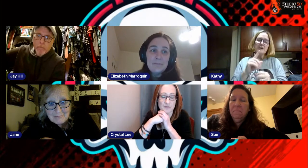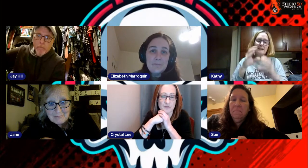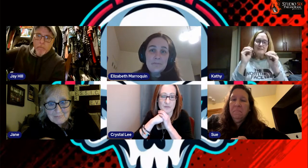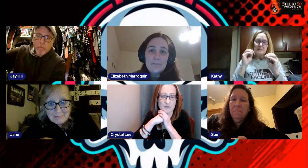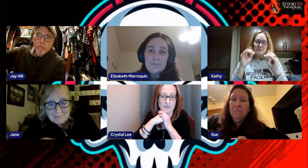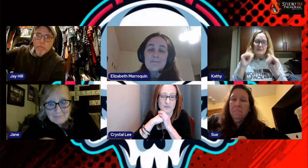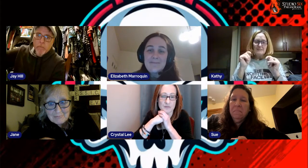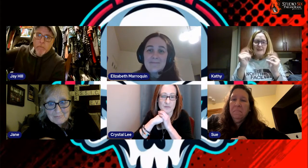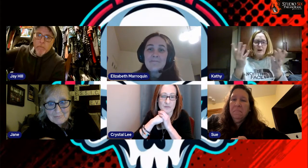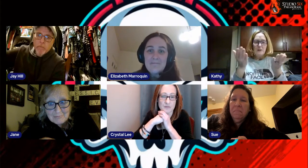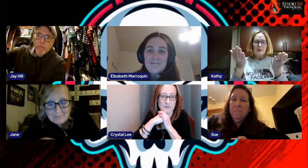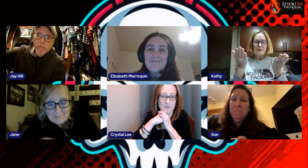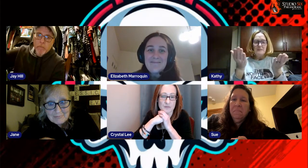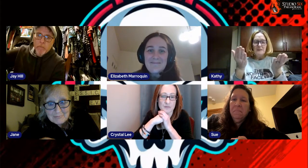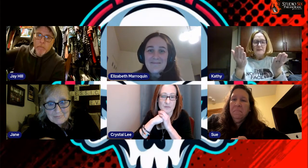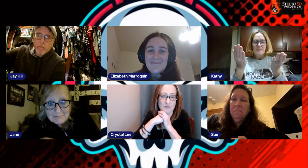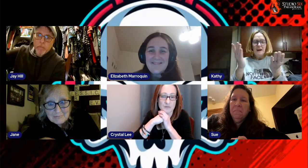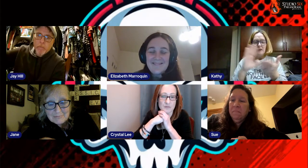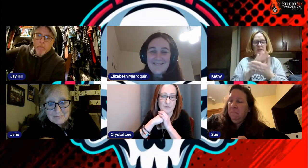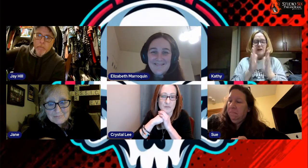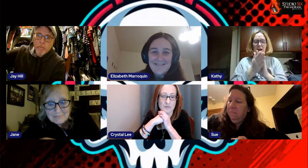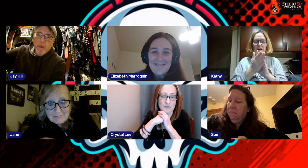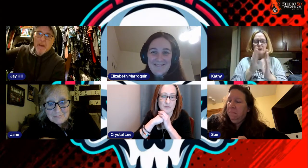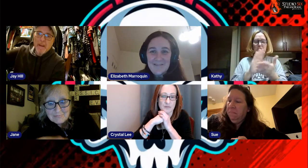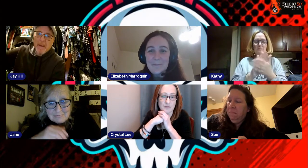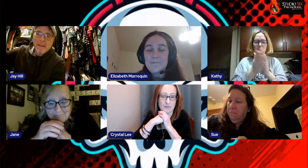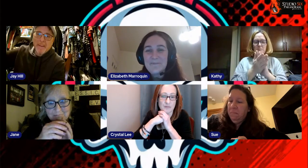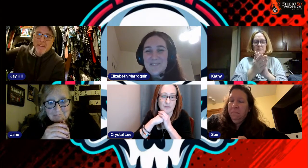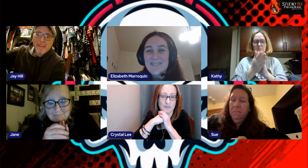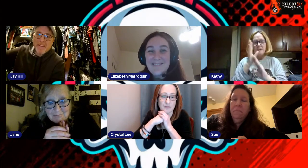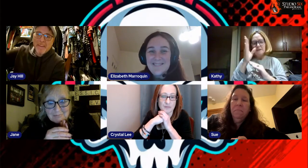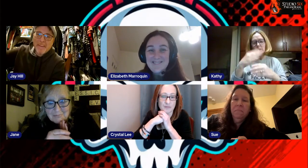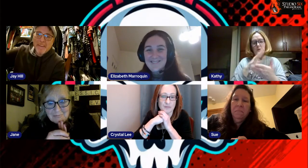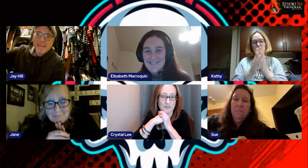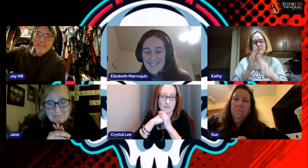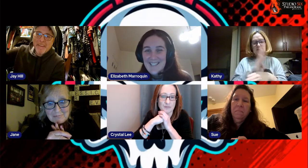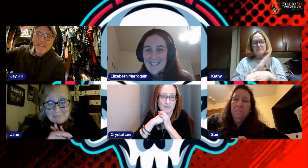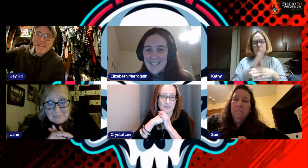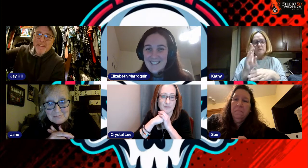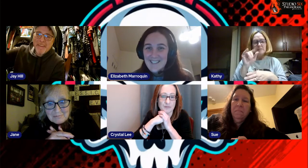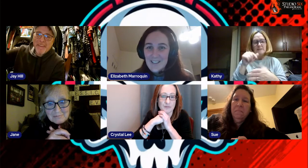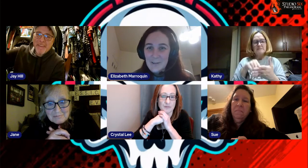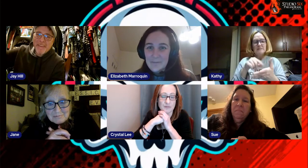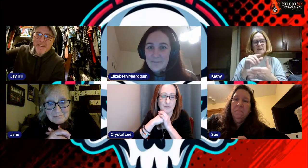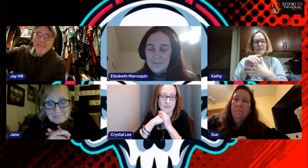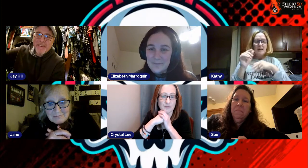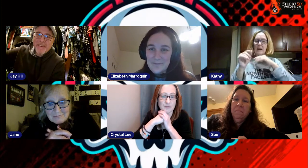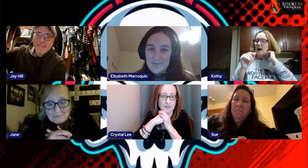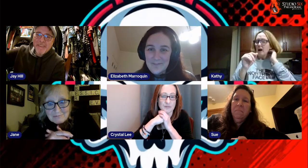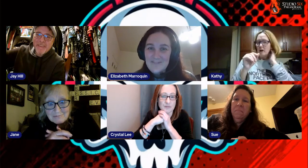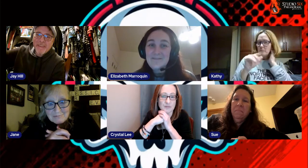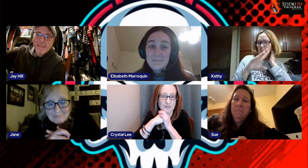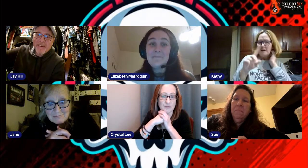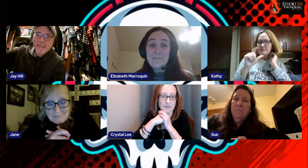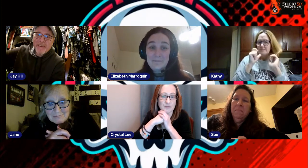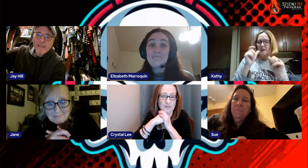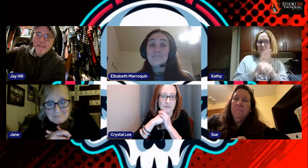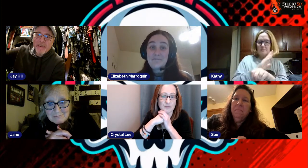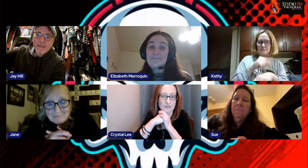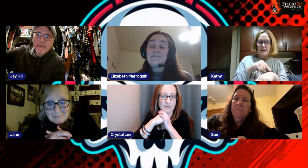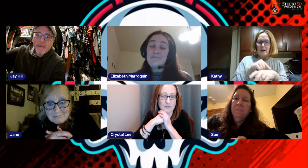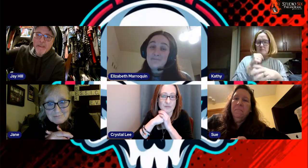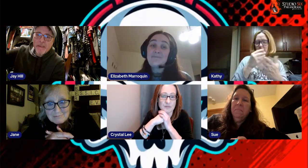Well, actually, I teach it over here. I actually created my own business doing this, but